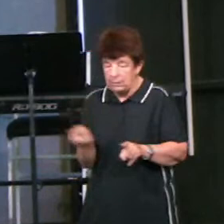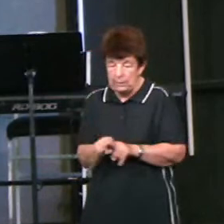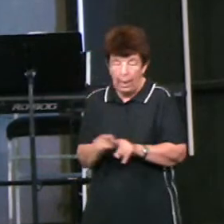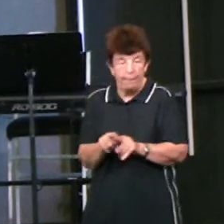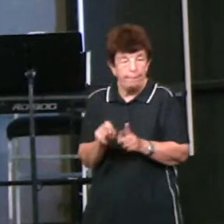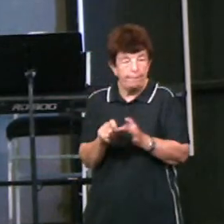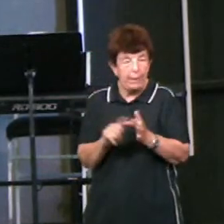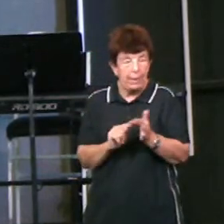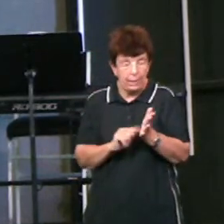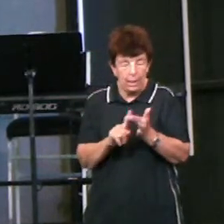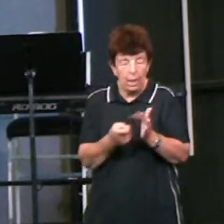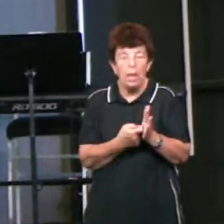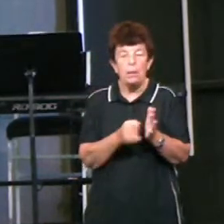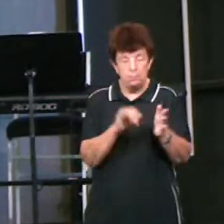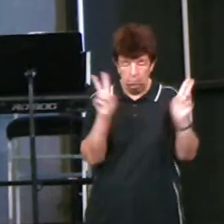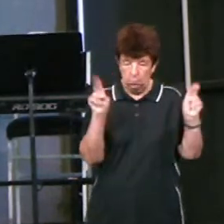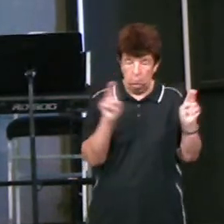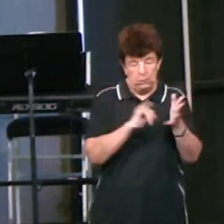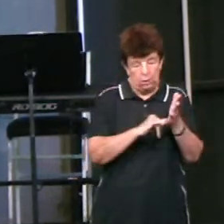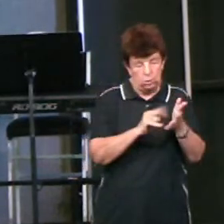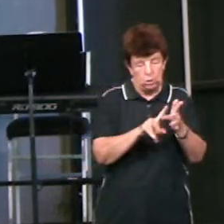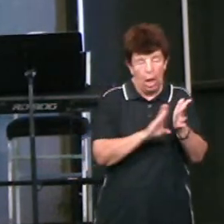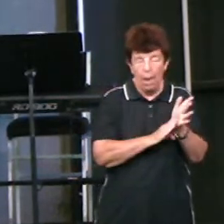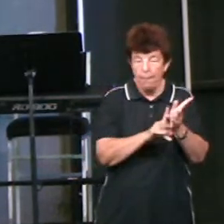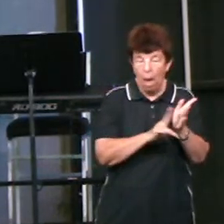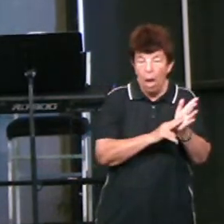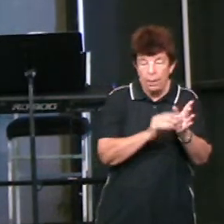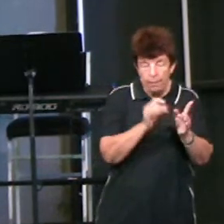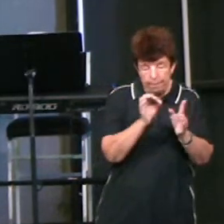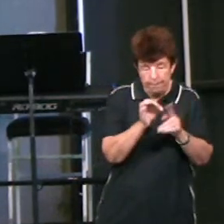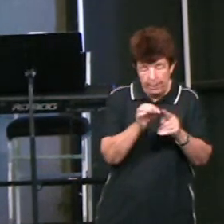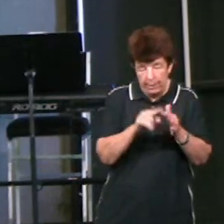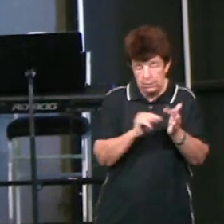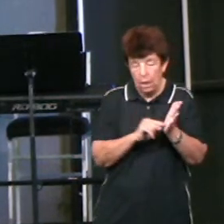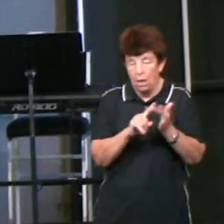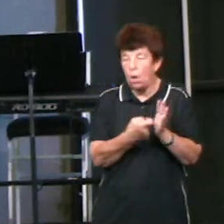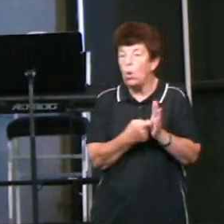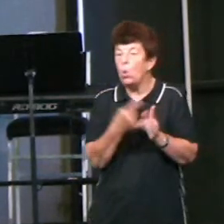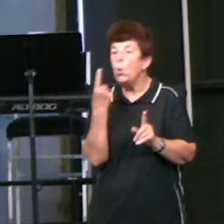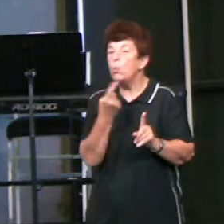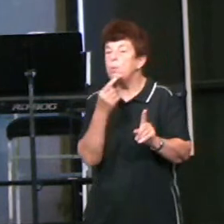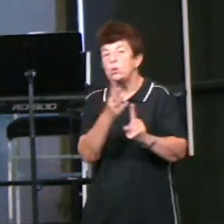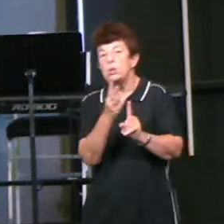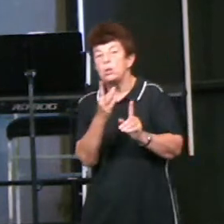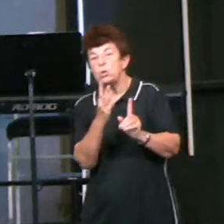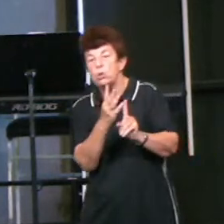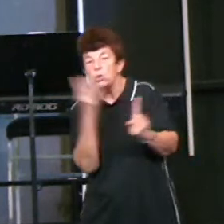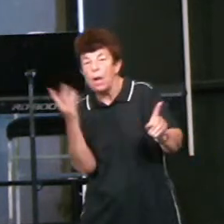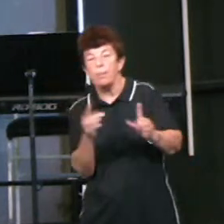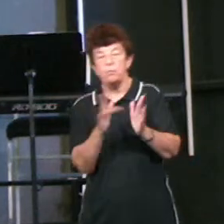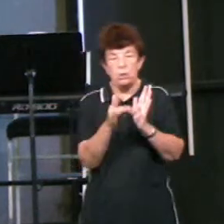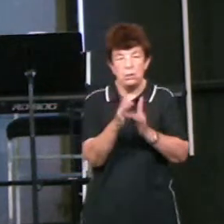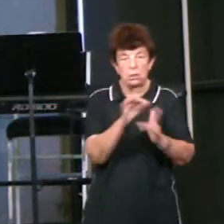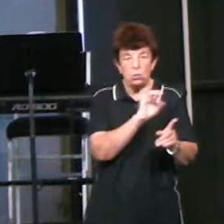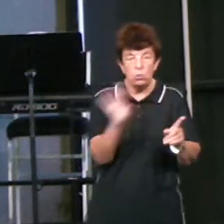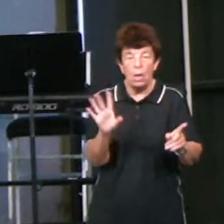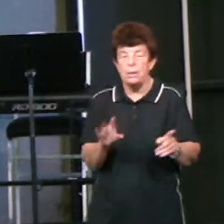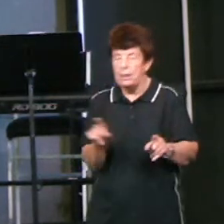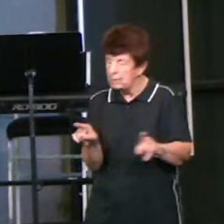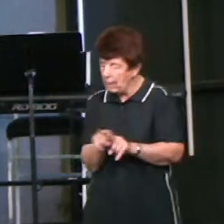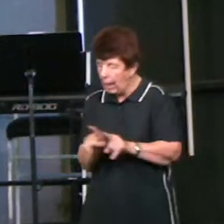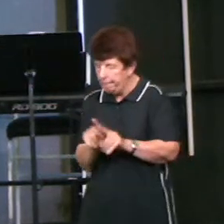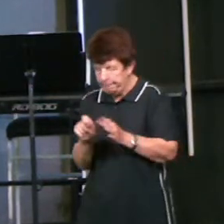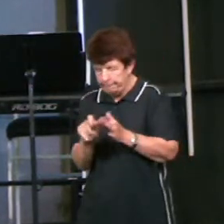Peter, Simon Peter, that was a disciple of Jesus Christ, right? The same Peter who